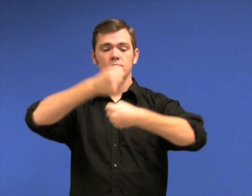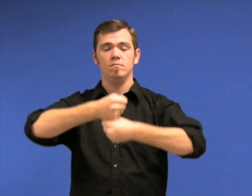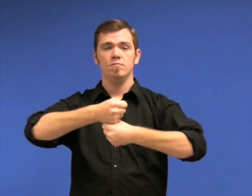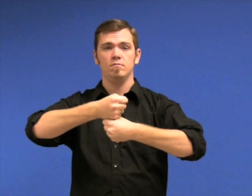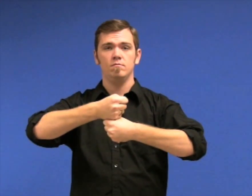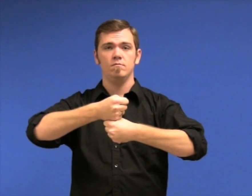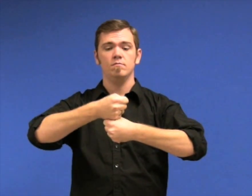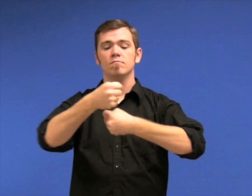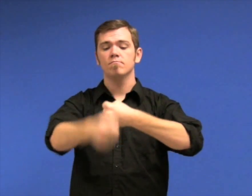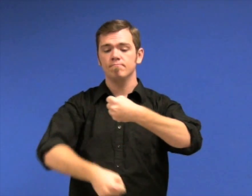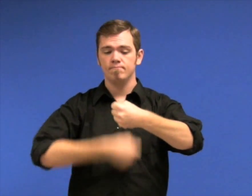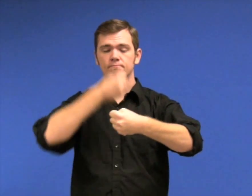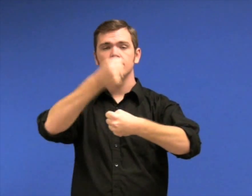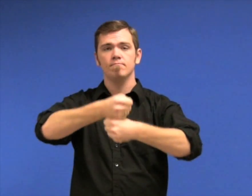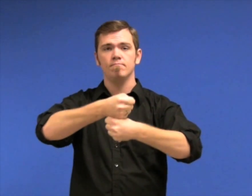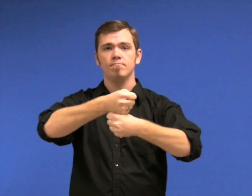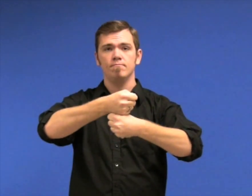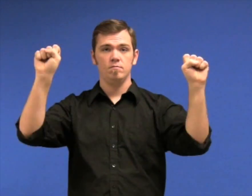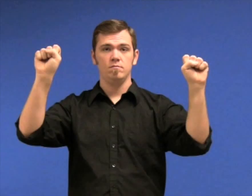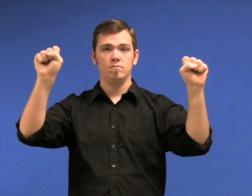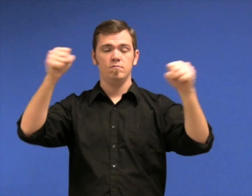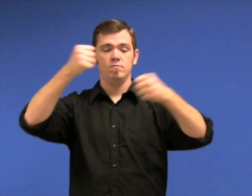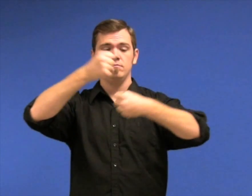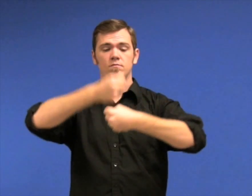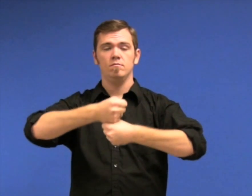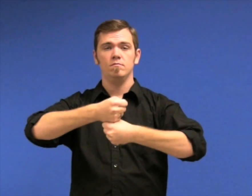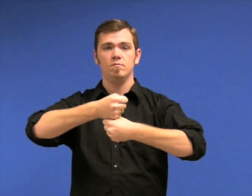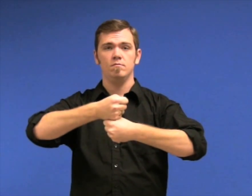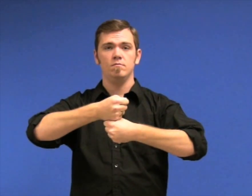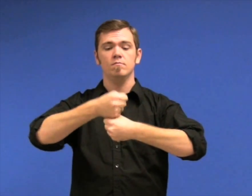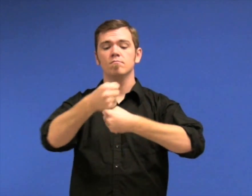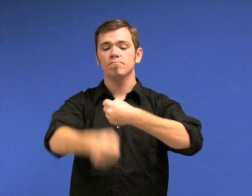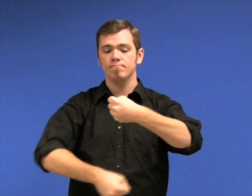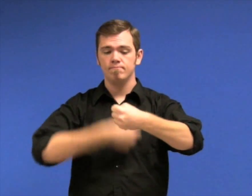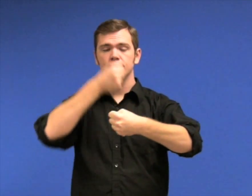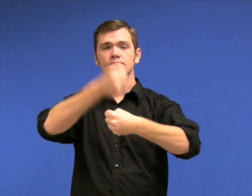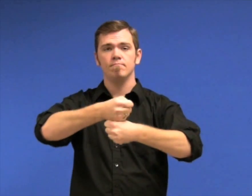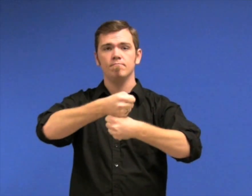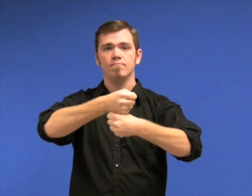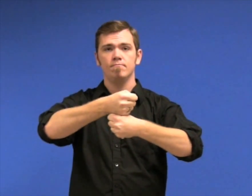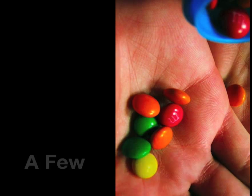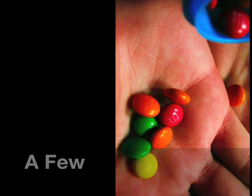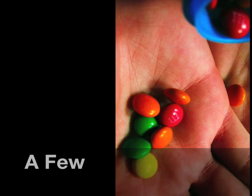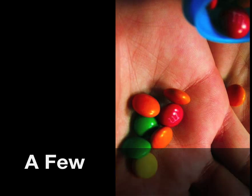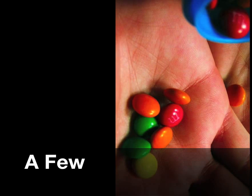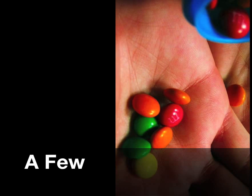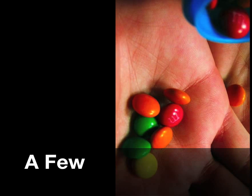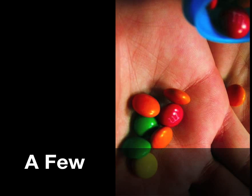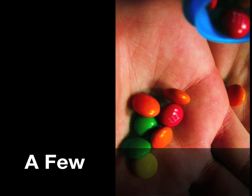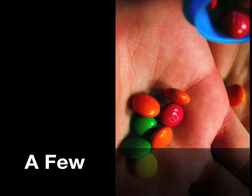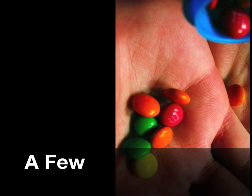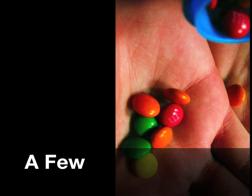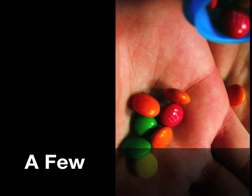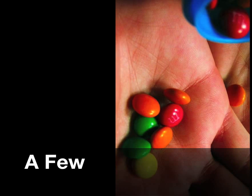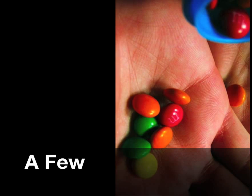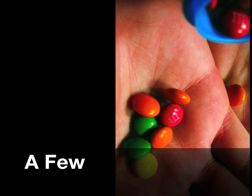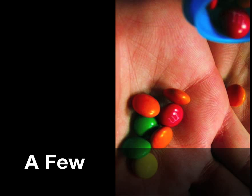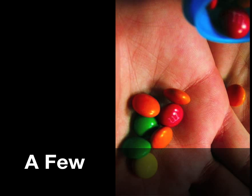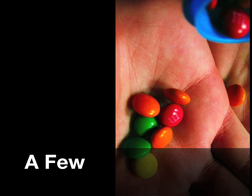sign for year. Year, just like the earth's revolving around the sun. Year. All right, so the sign for a